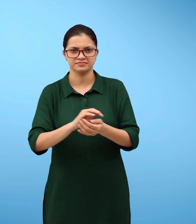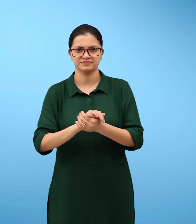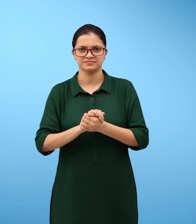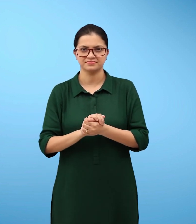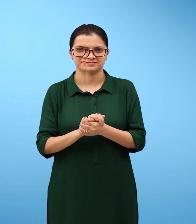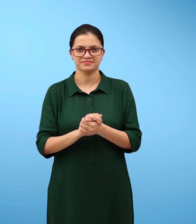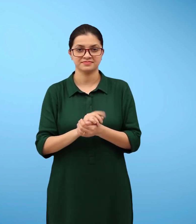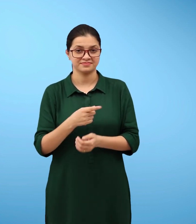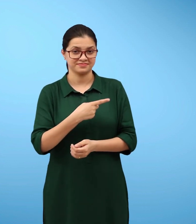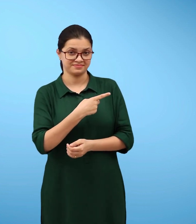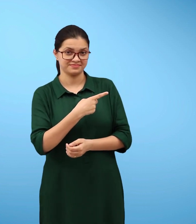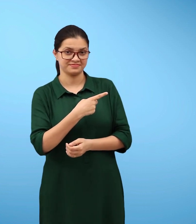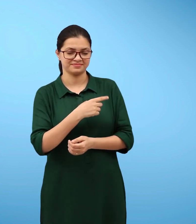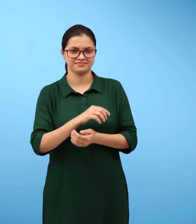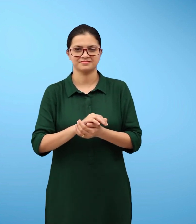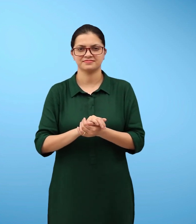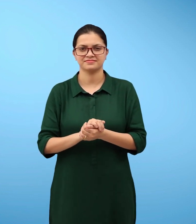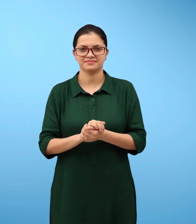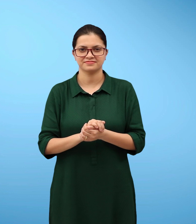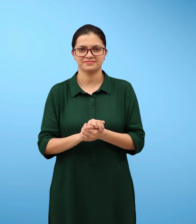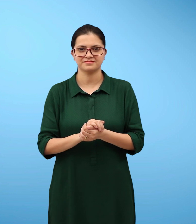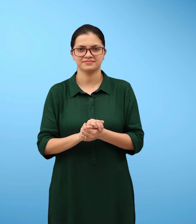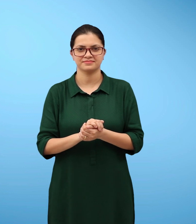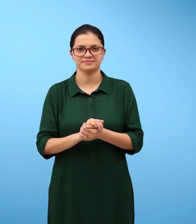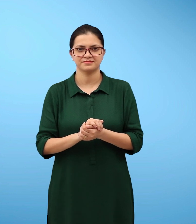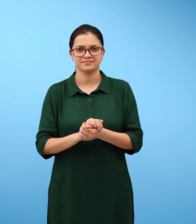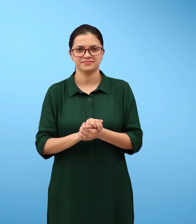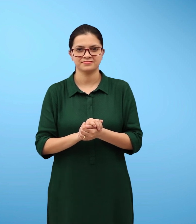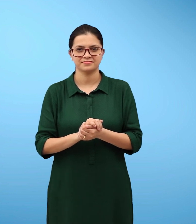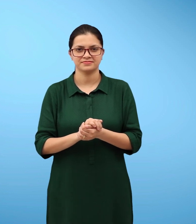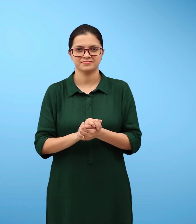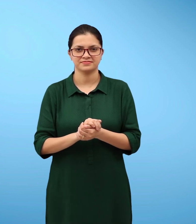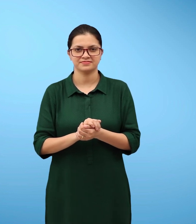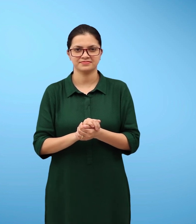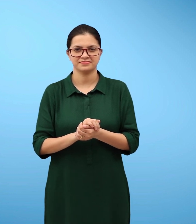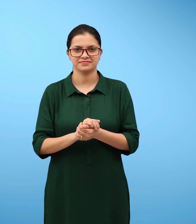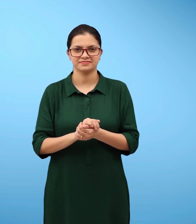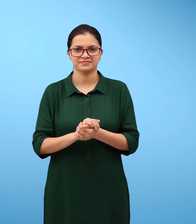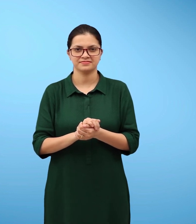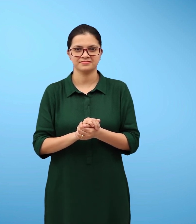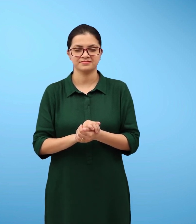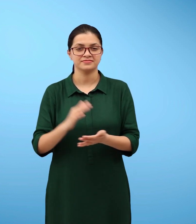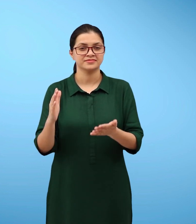A picture is shown on this page describing the story of the Monkey King. Page